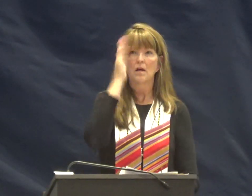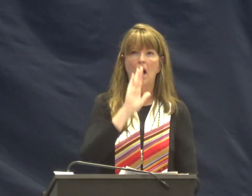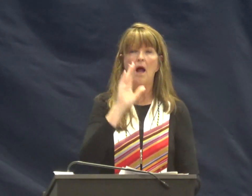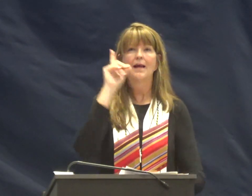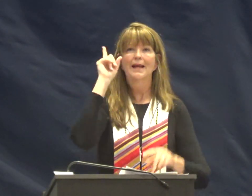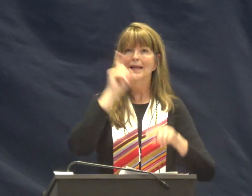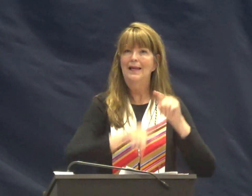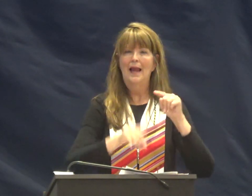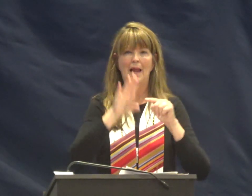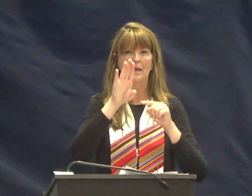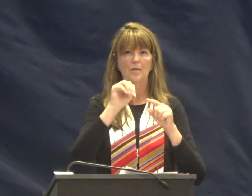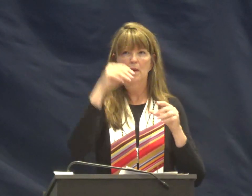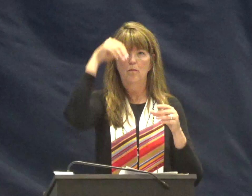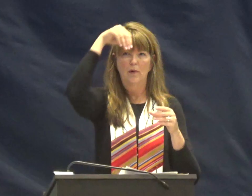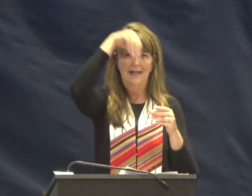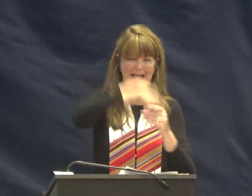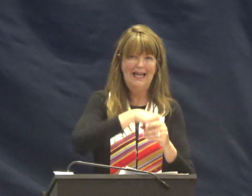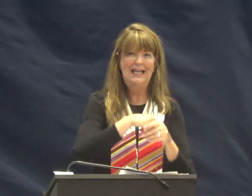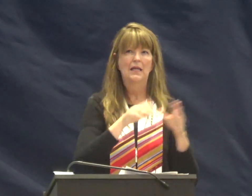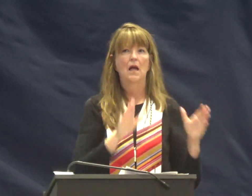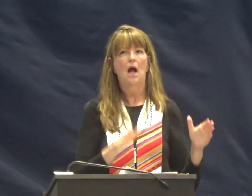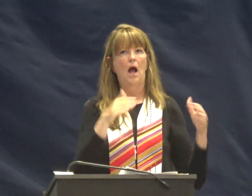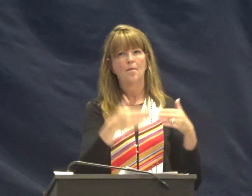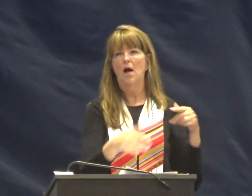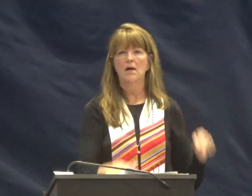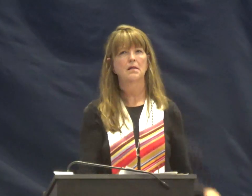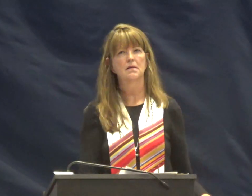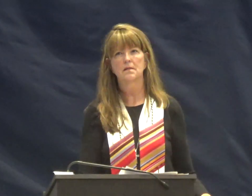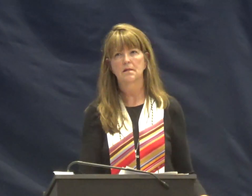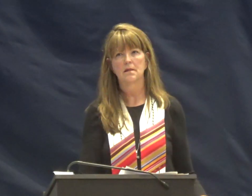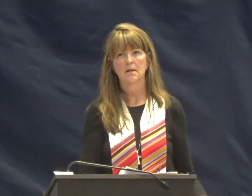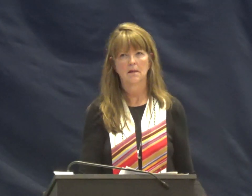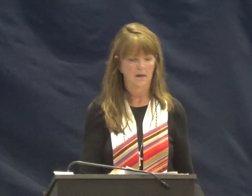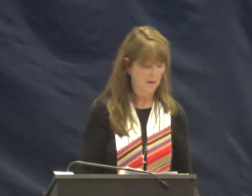lesson. God cannot be put in a box.